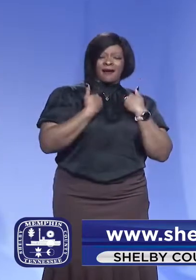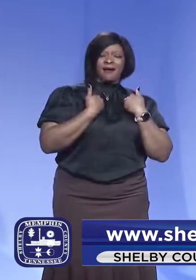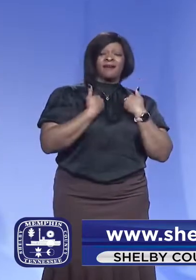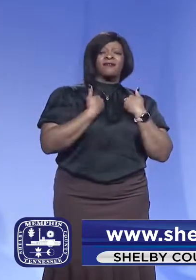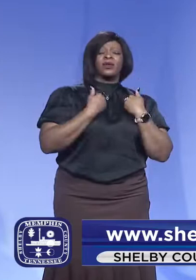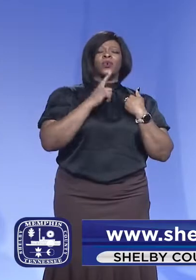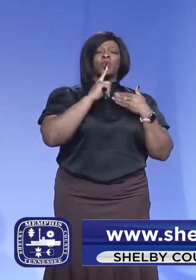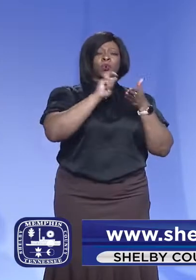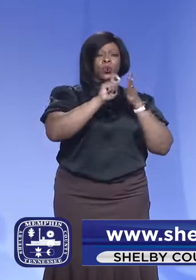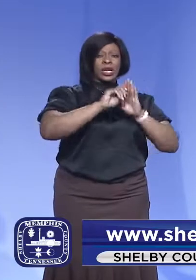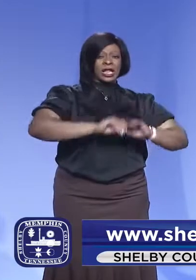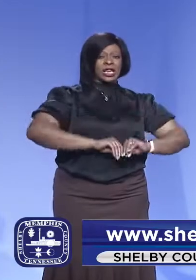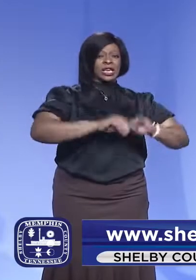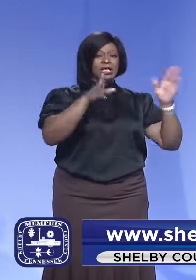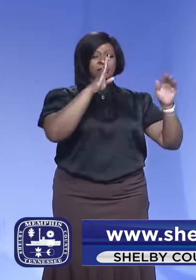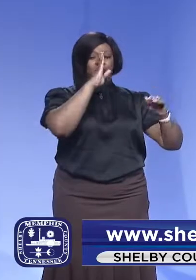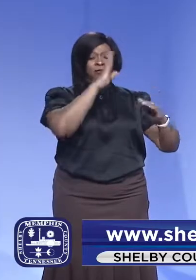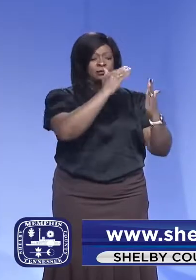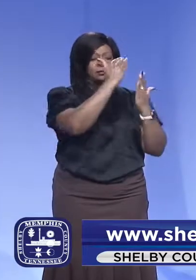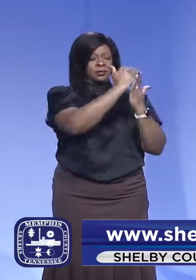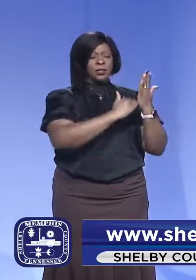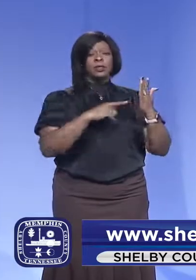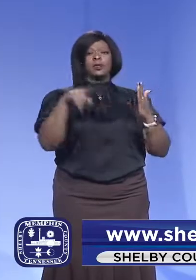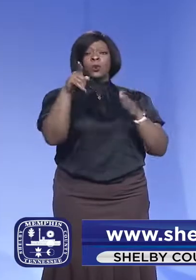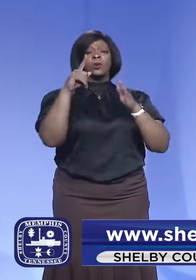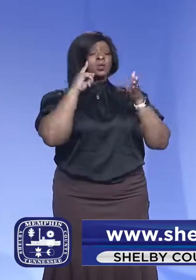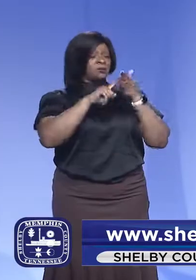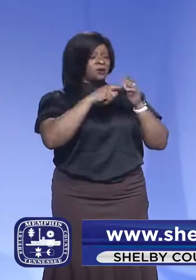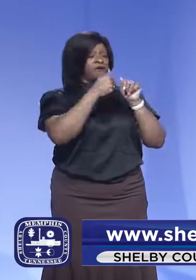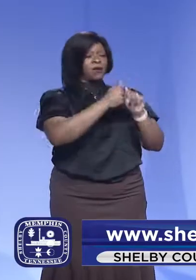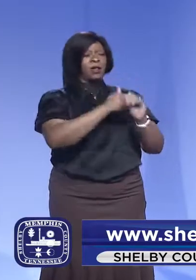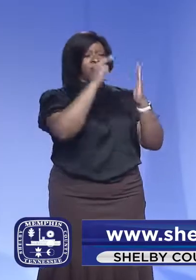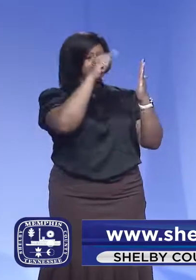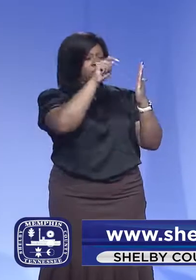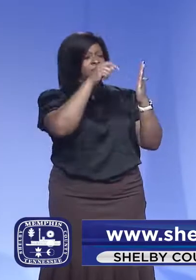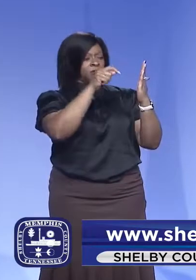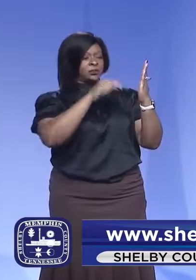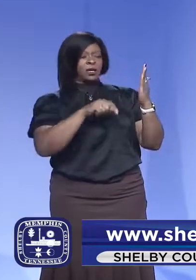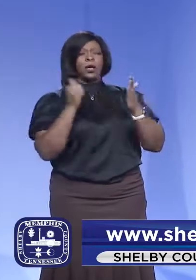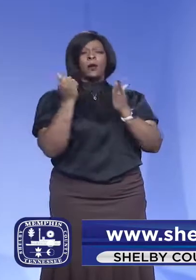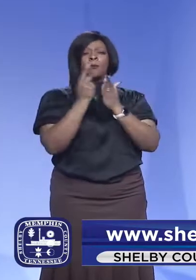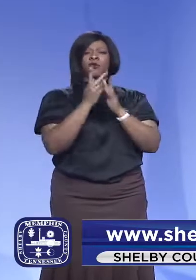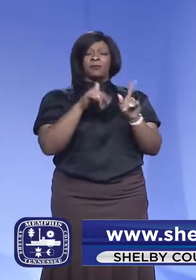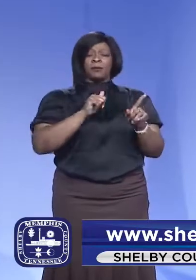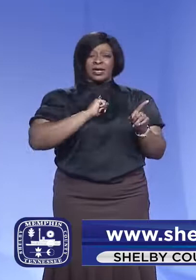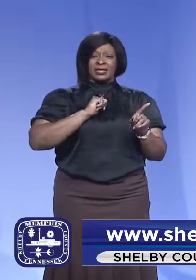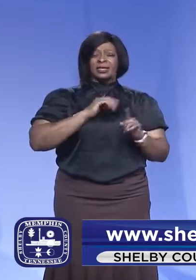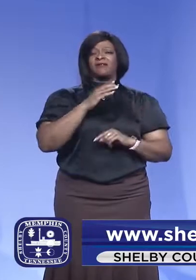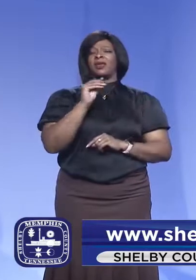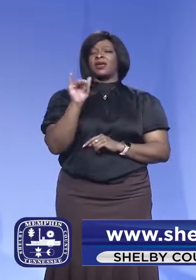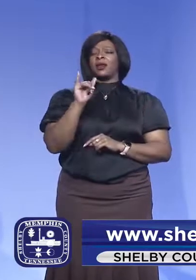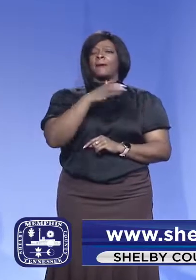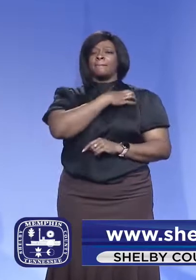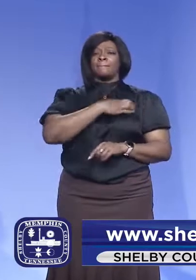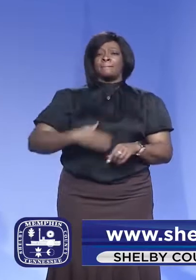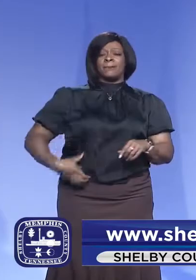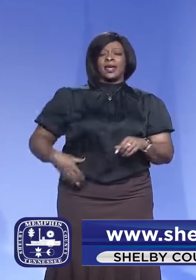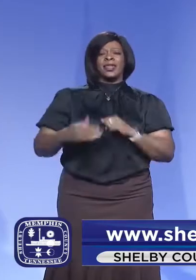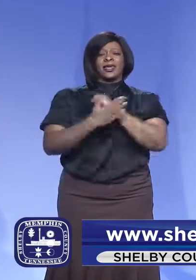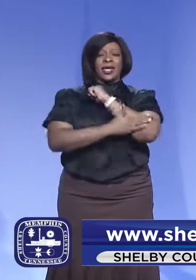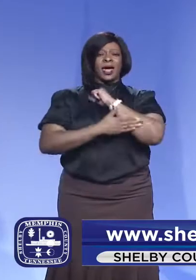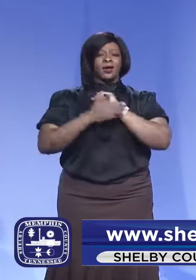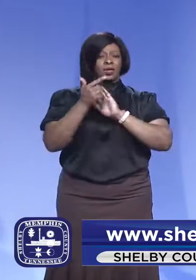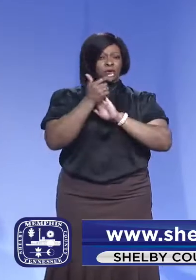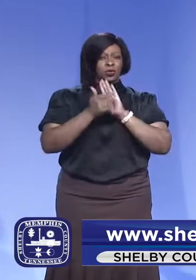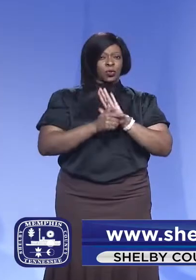clearly written protocol for the inspectors to follow, but that has to be approved by myself as well as the mayor and the county